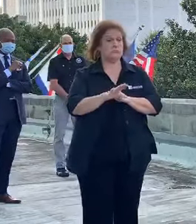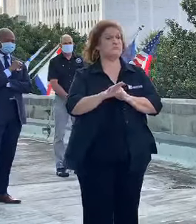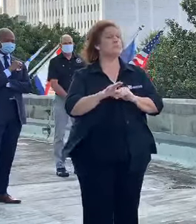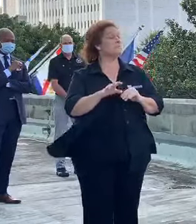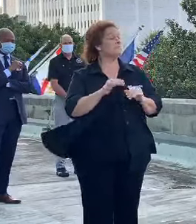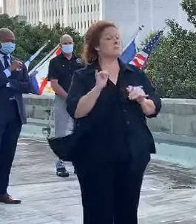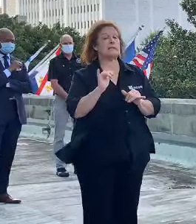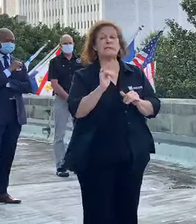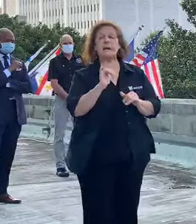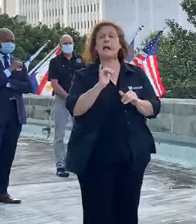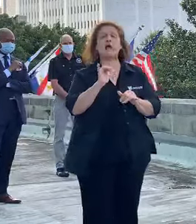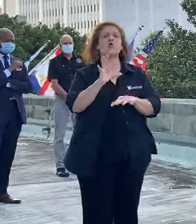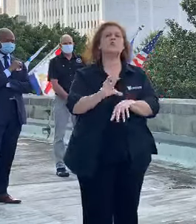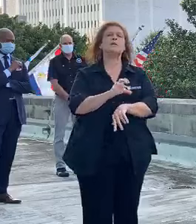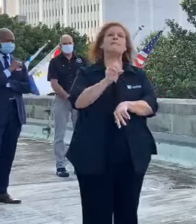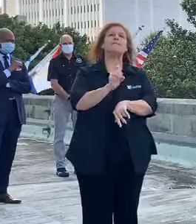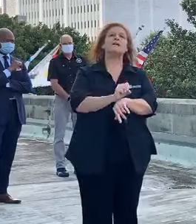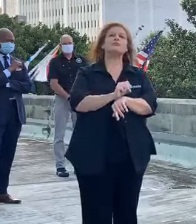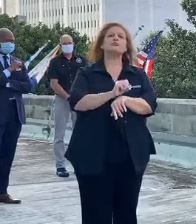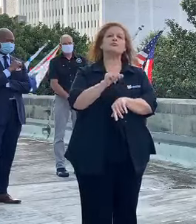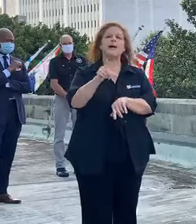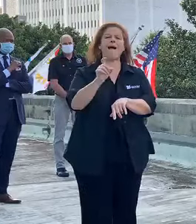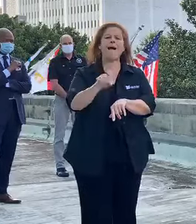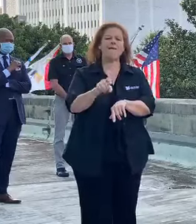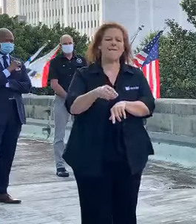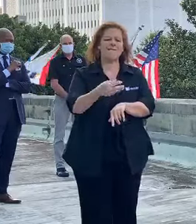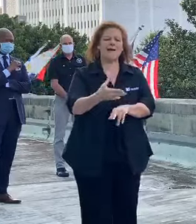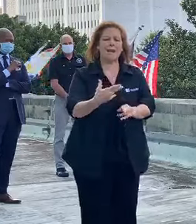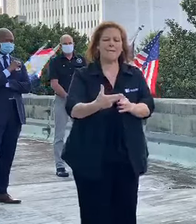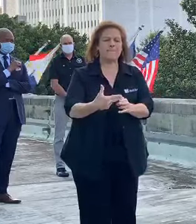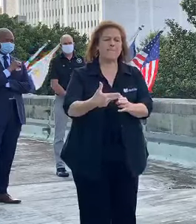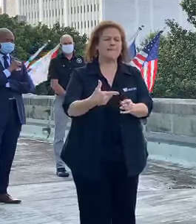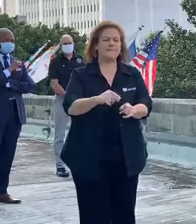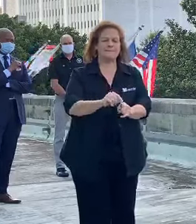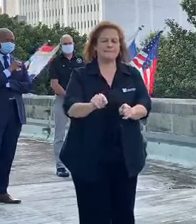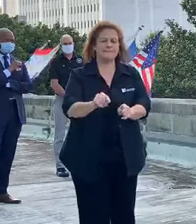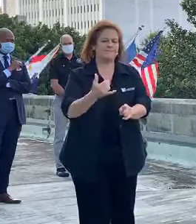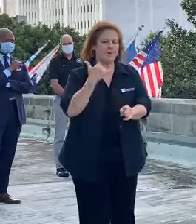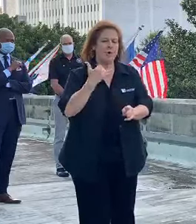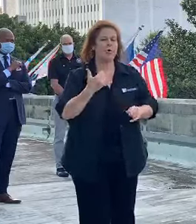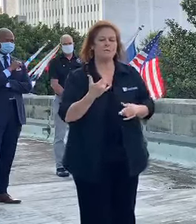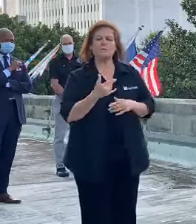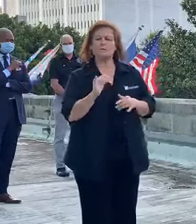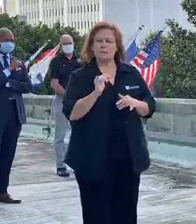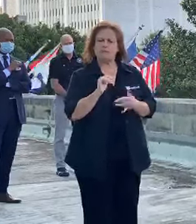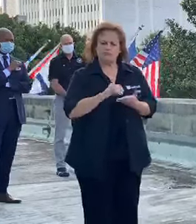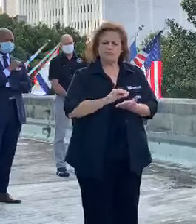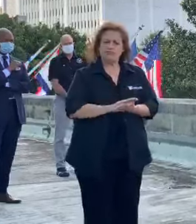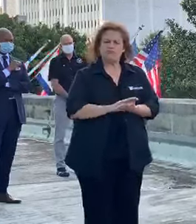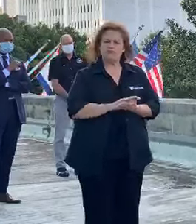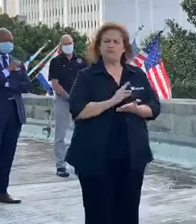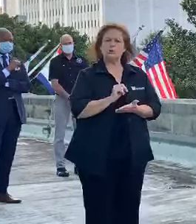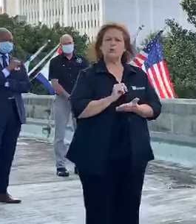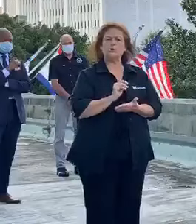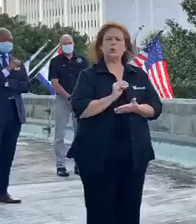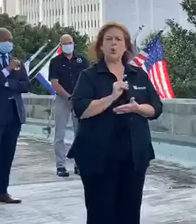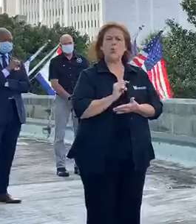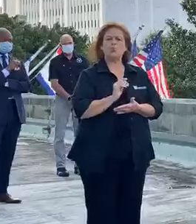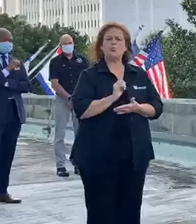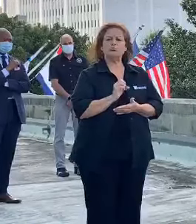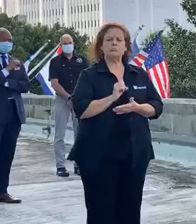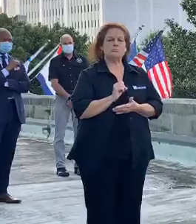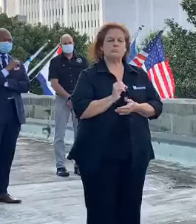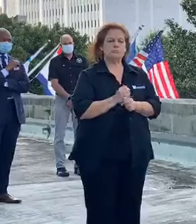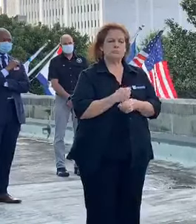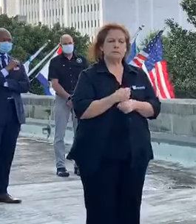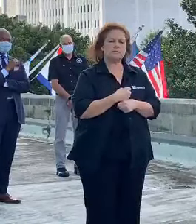it's a reservation. General public, know where you're going. Like, take a little notes just to make